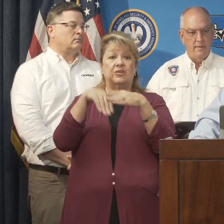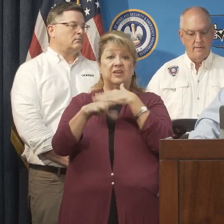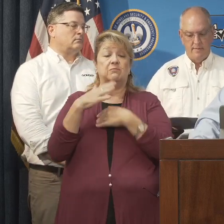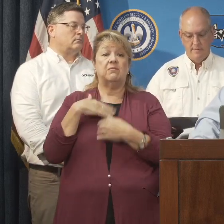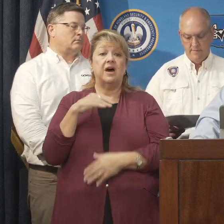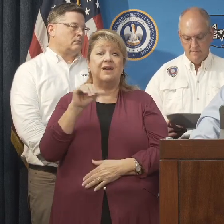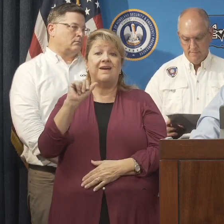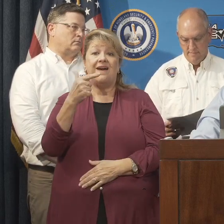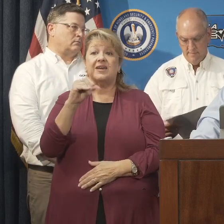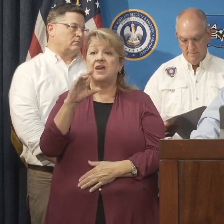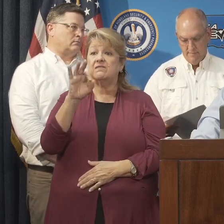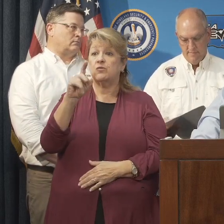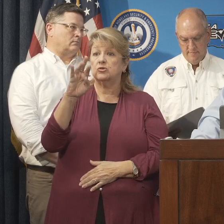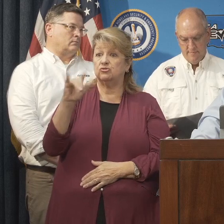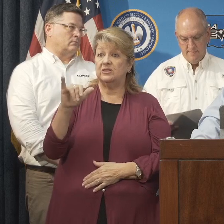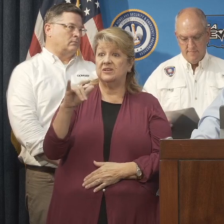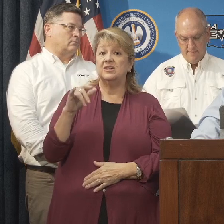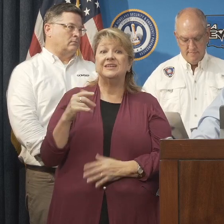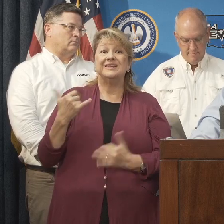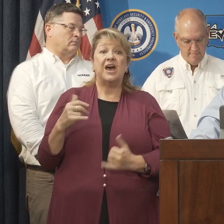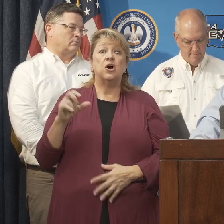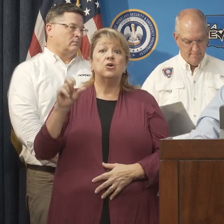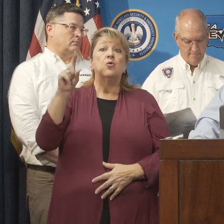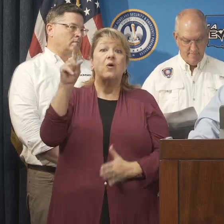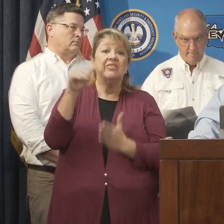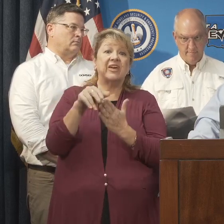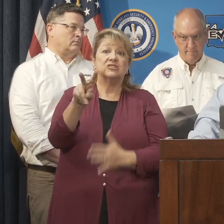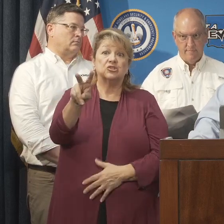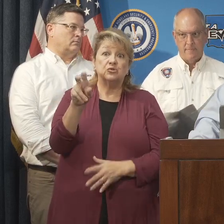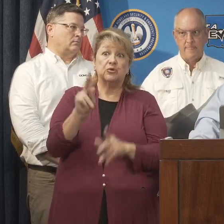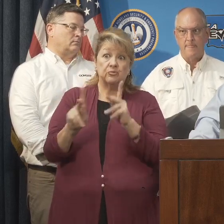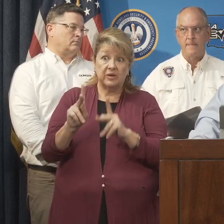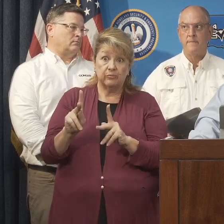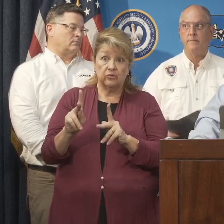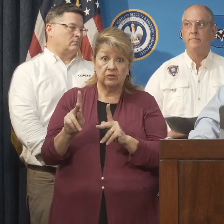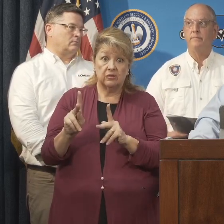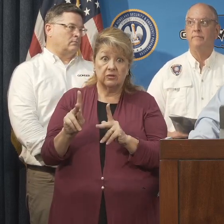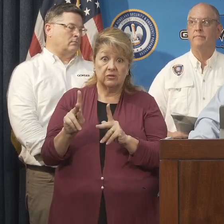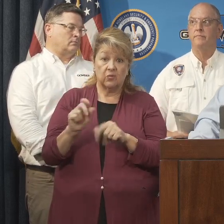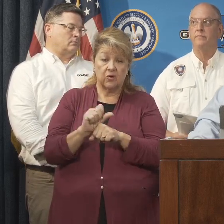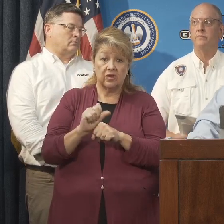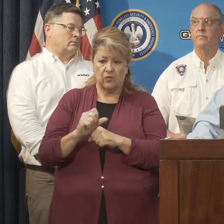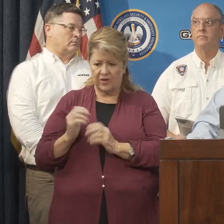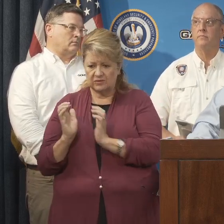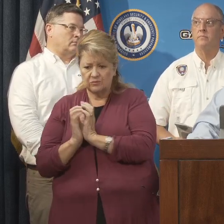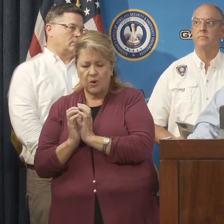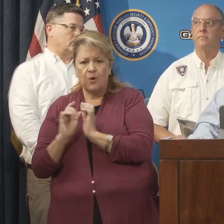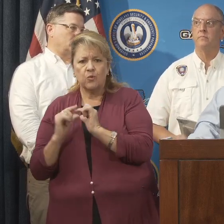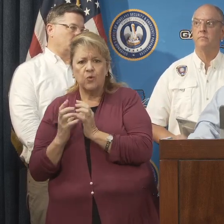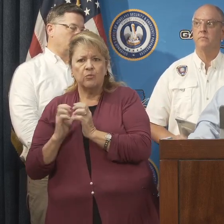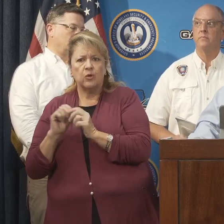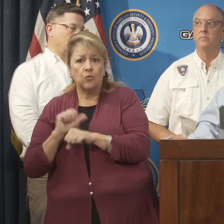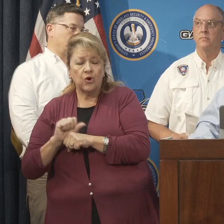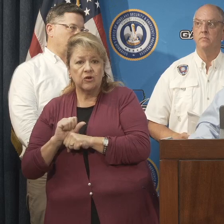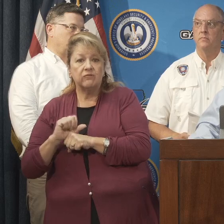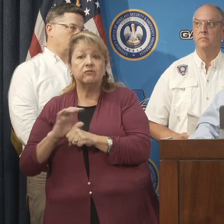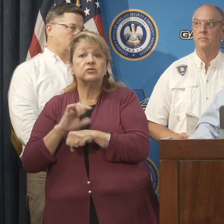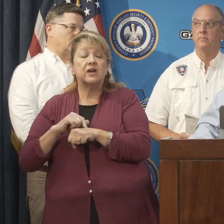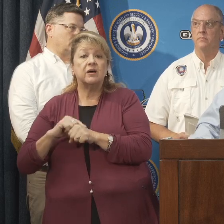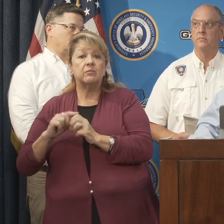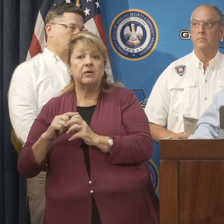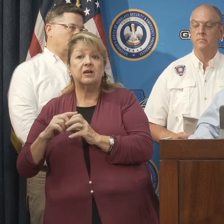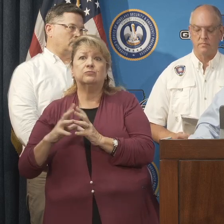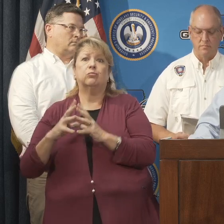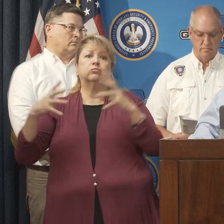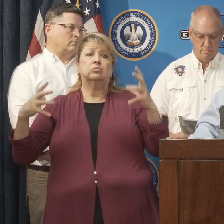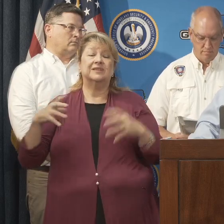over 1,200 people now fighting fires. So everyone coming together has augmented our firefighting capacity by